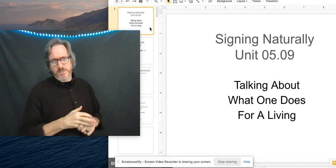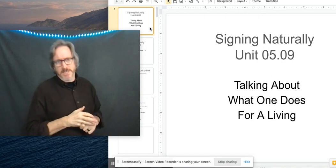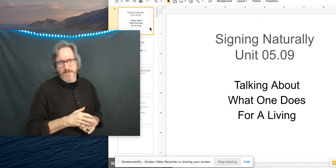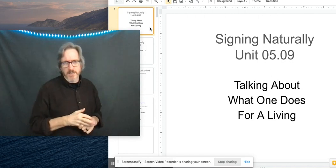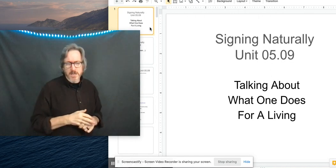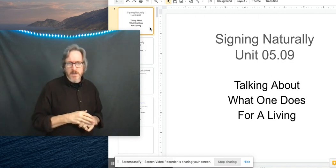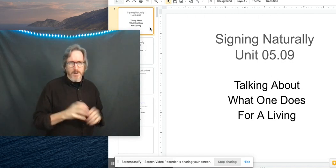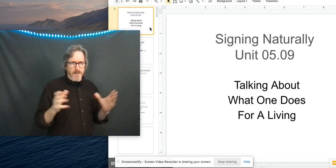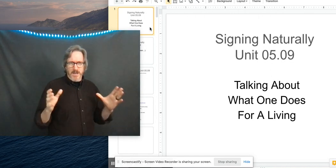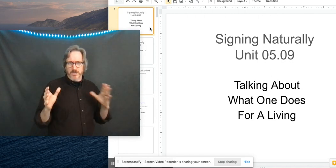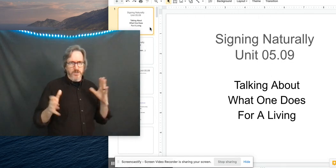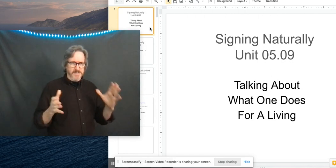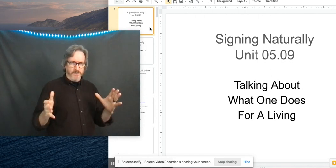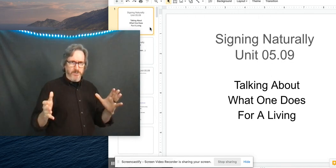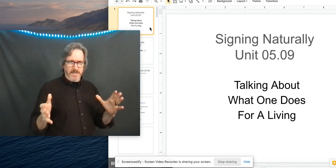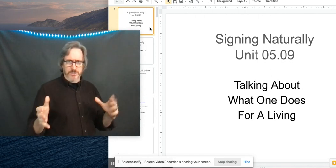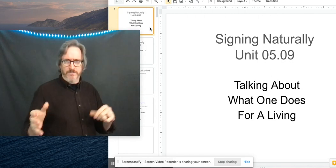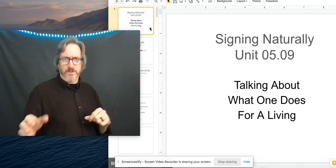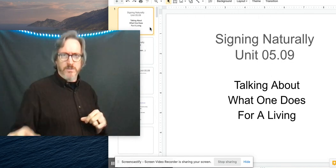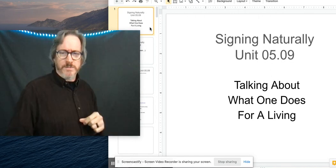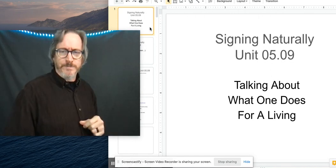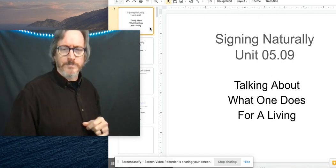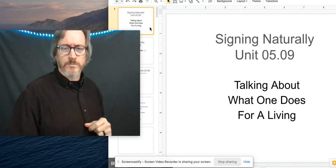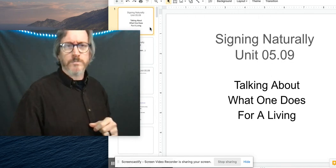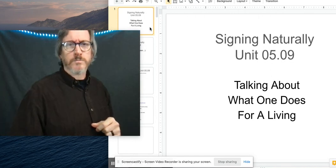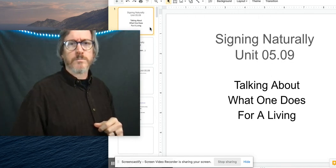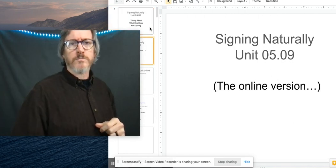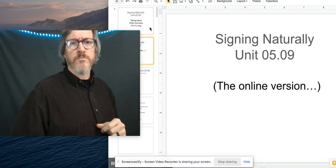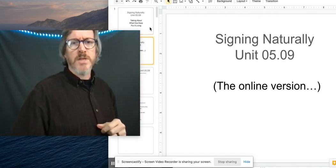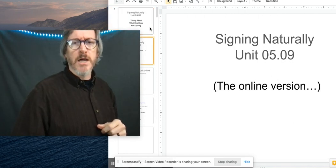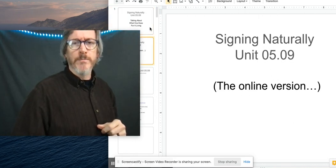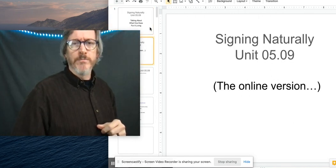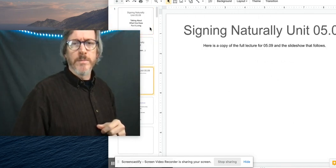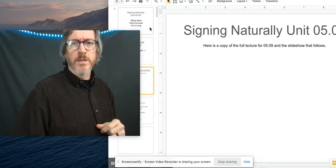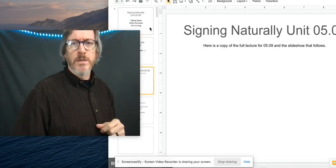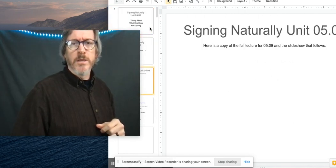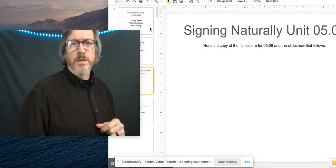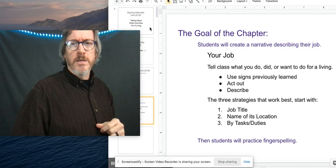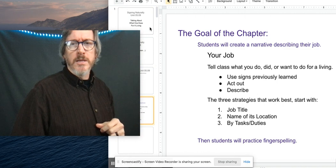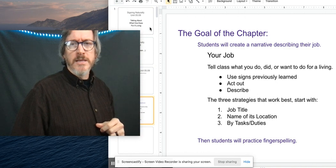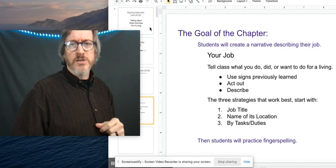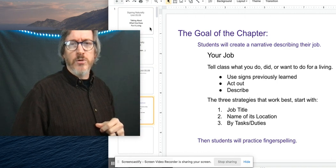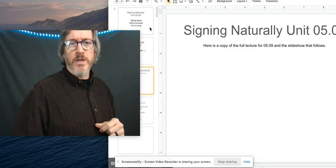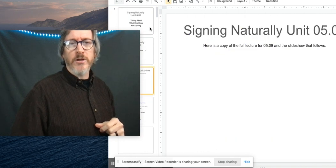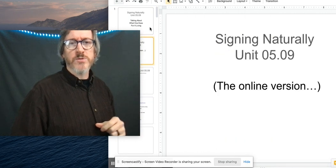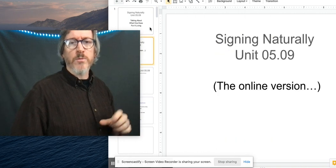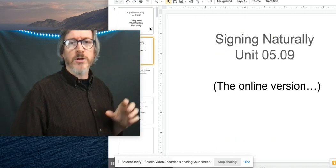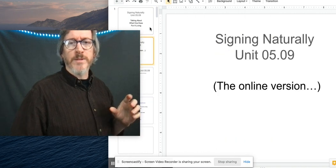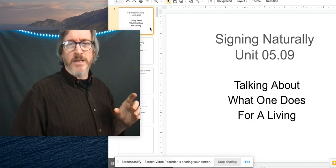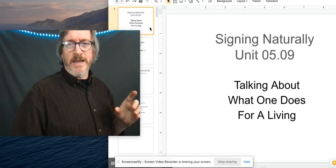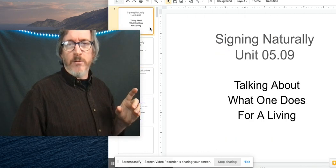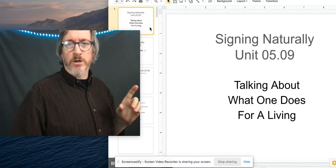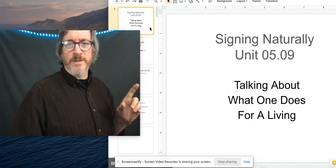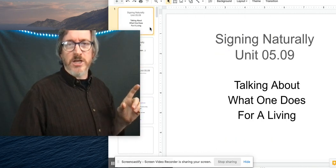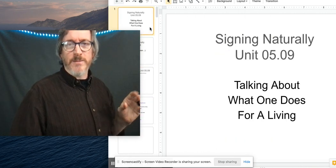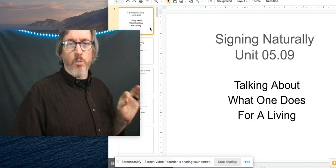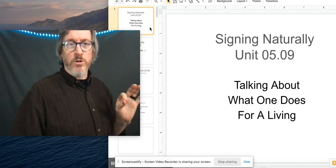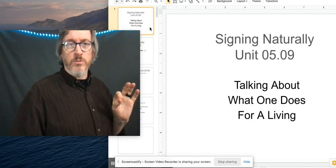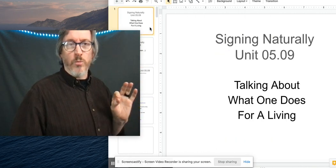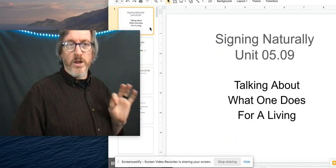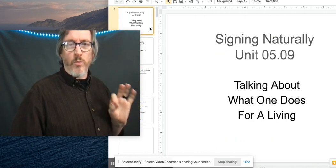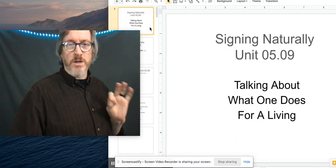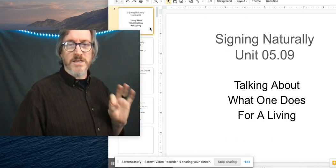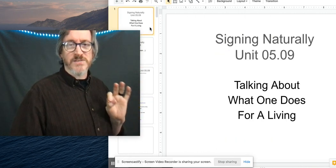worth posting, but I'm not going to do a separate lecture for those. Um, so here's what we're going to be looking at. We're going to be talking